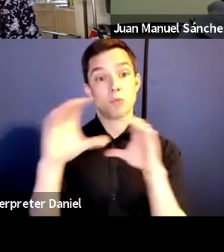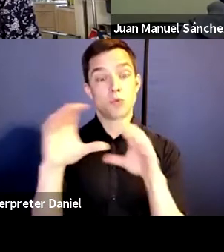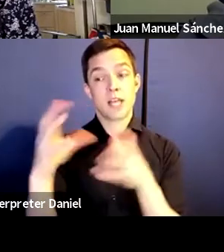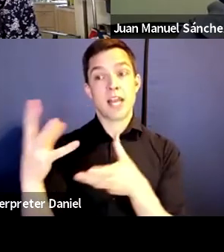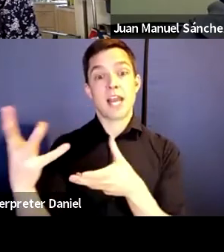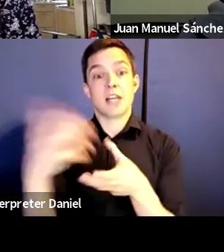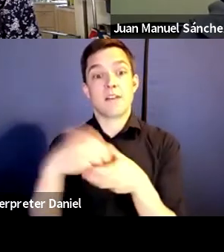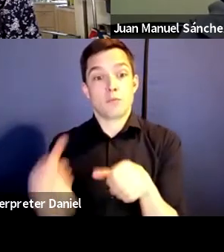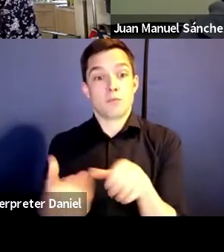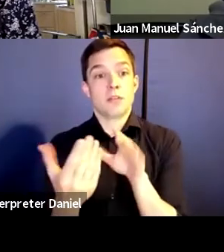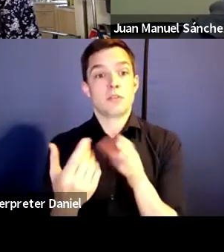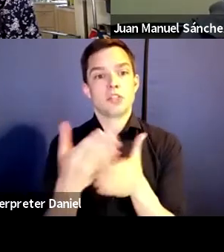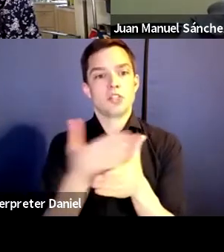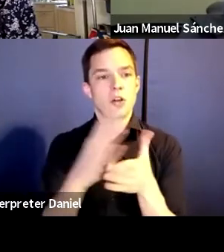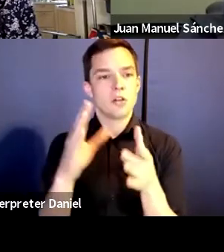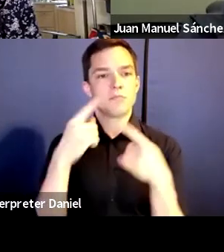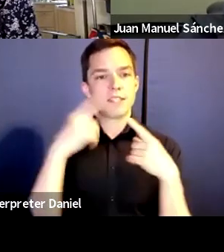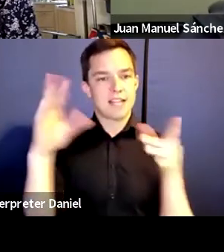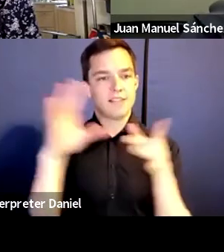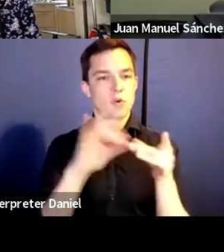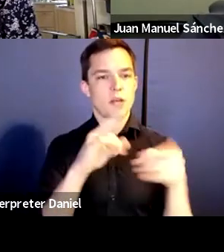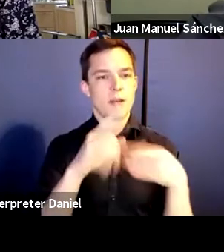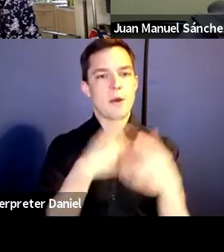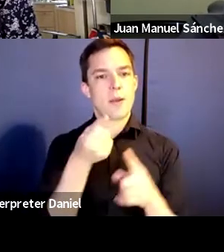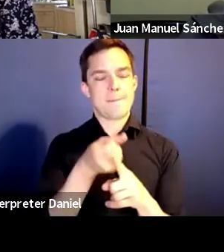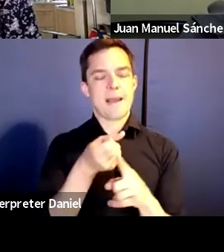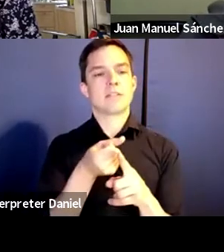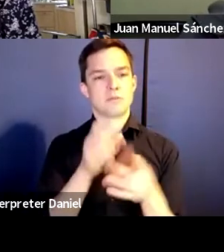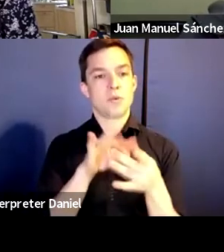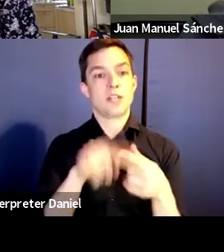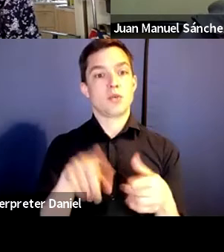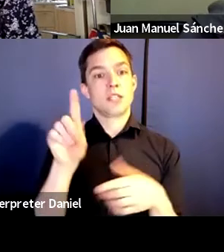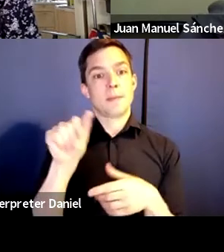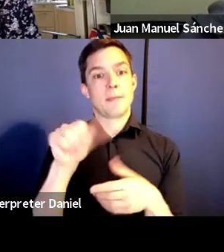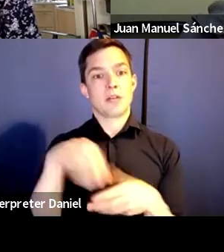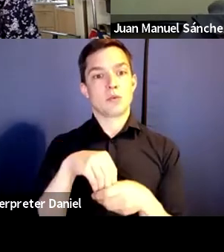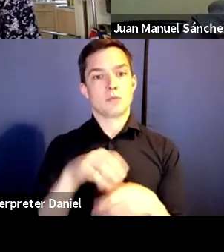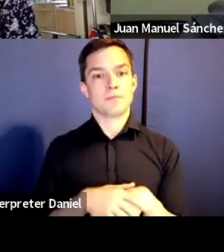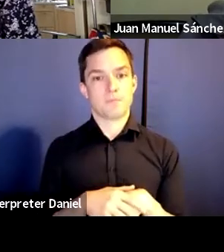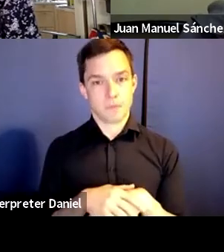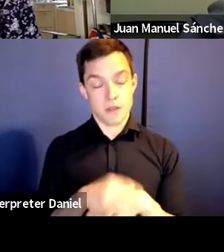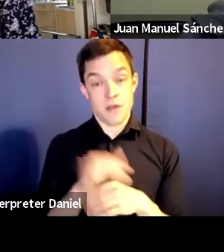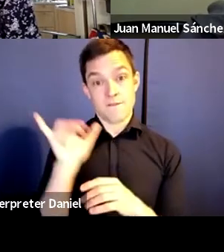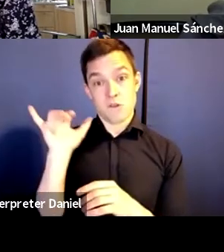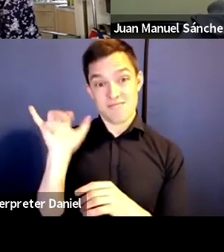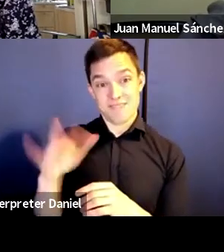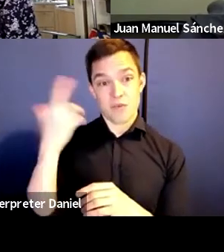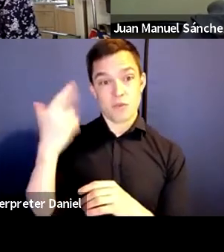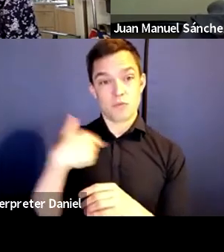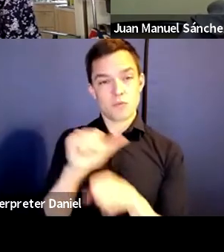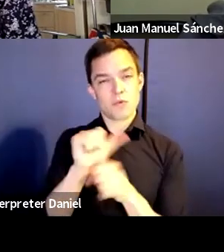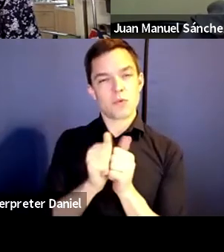success stories about impact related to disability inclusion. And so for that reason, we worked with